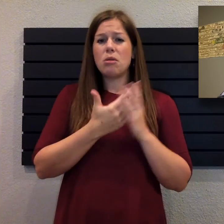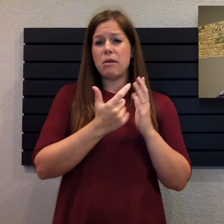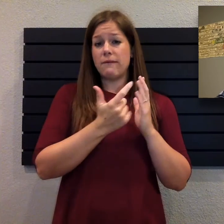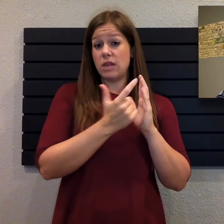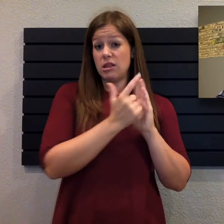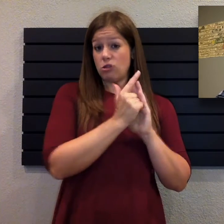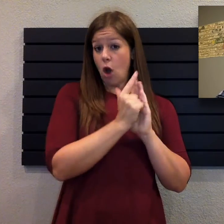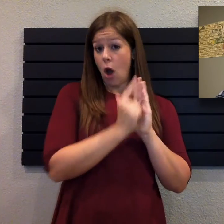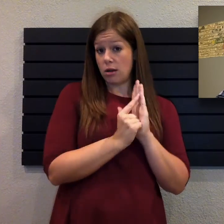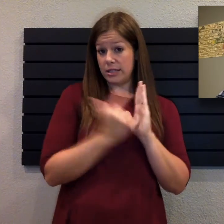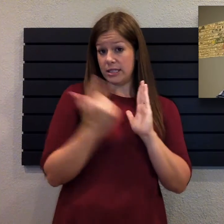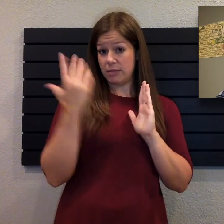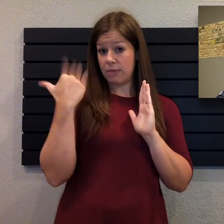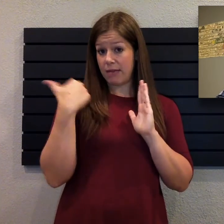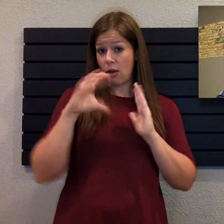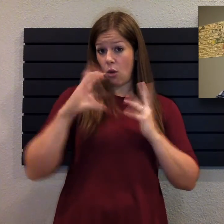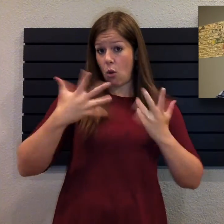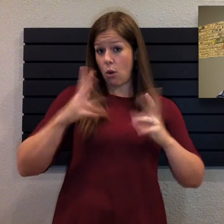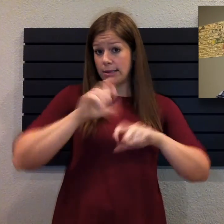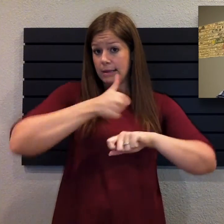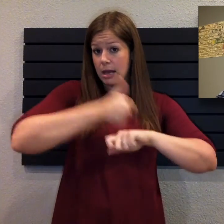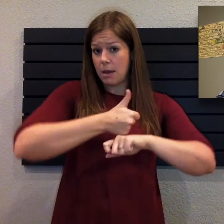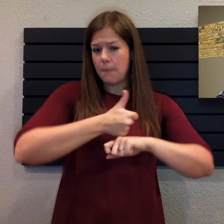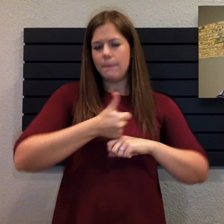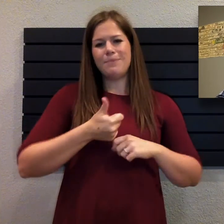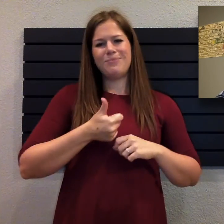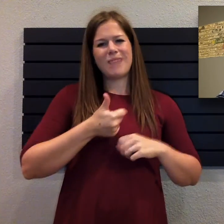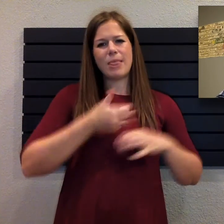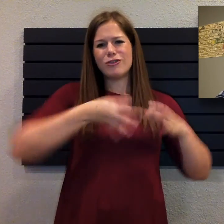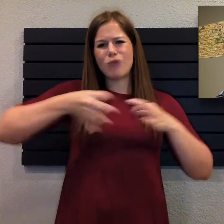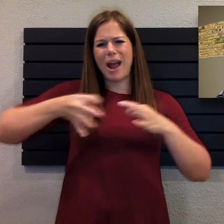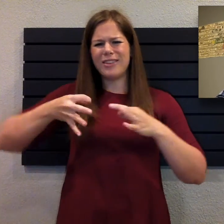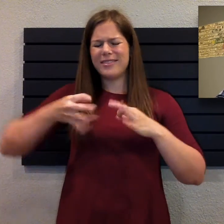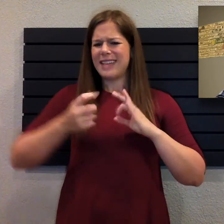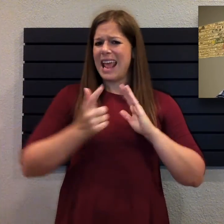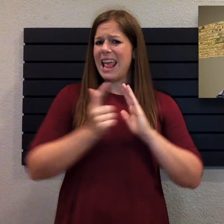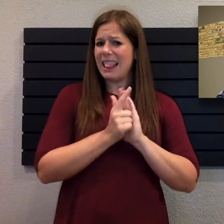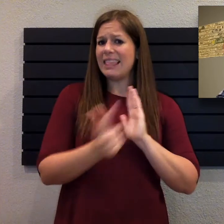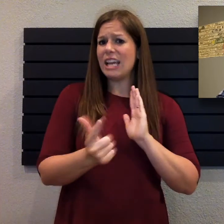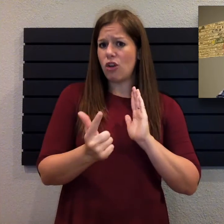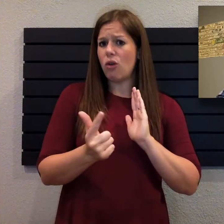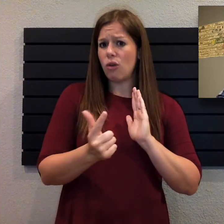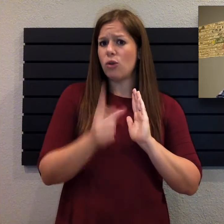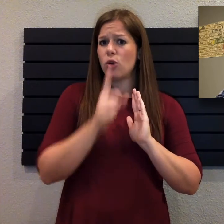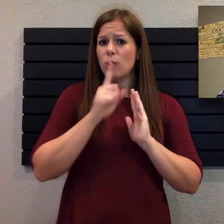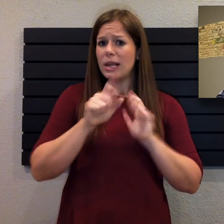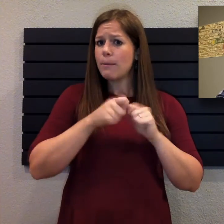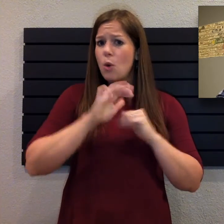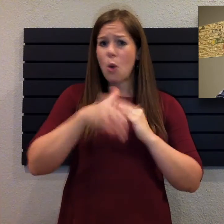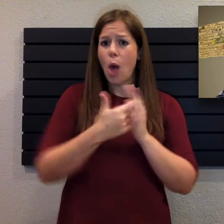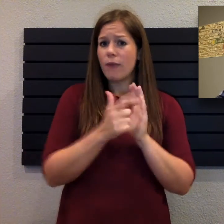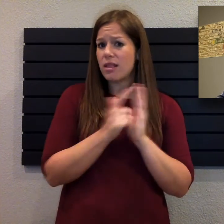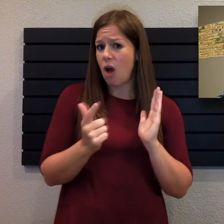a trial to find Jesus guilty. And Jesus went along with it because he knew he was there to die.